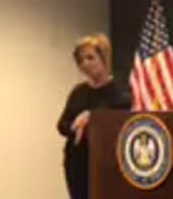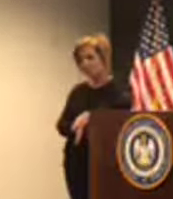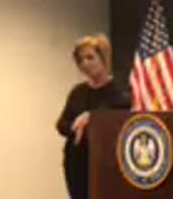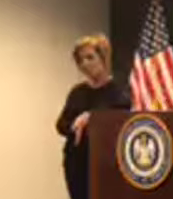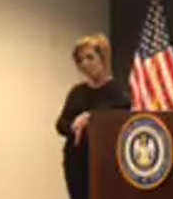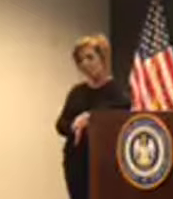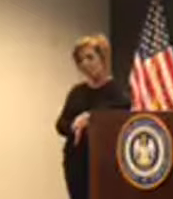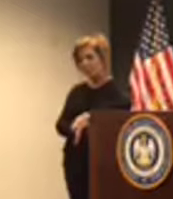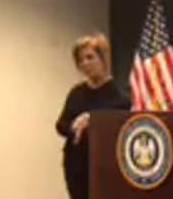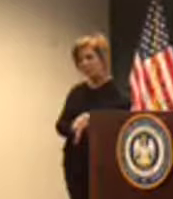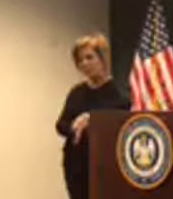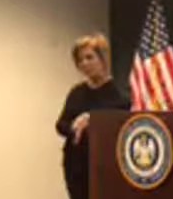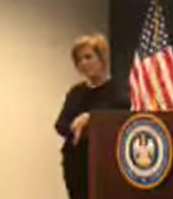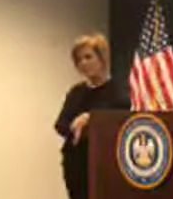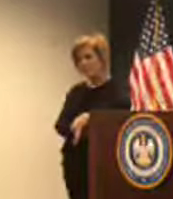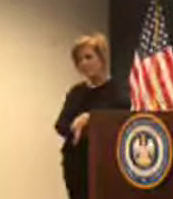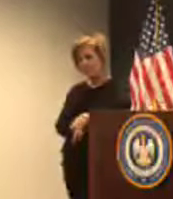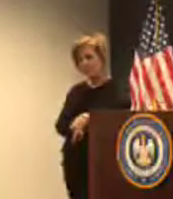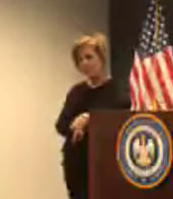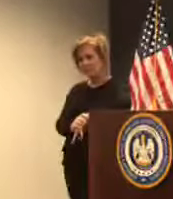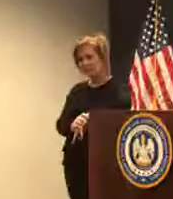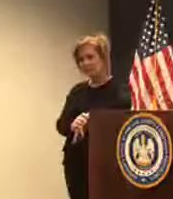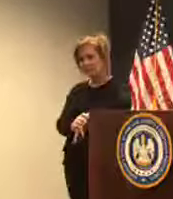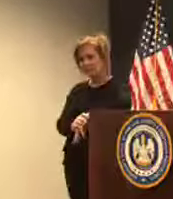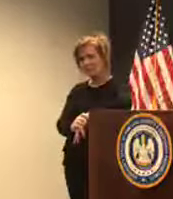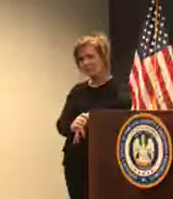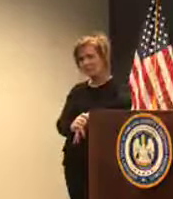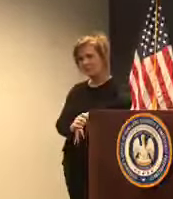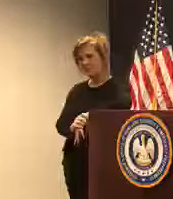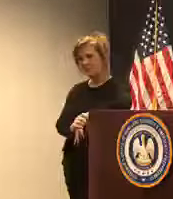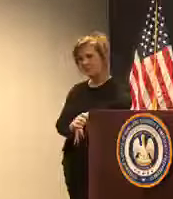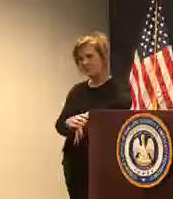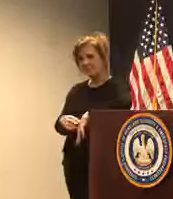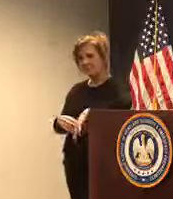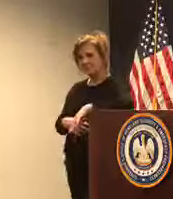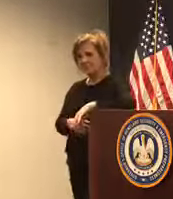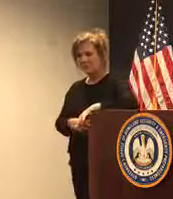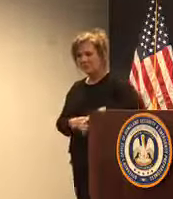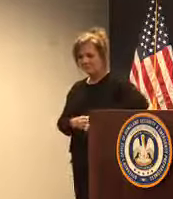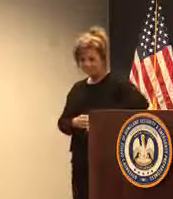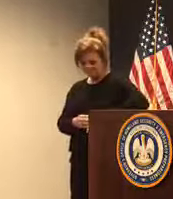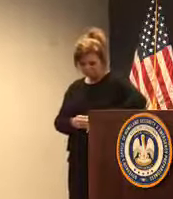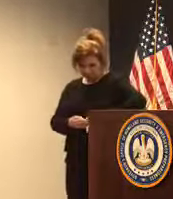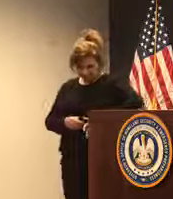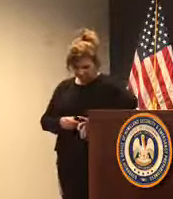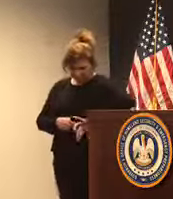It's shallow. It's the White House. Where do we see that? We need something bigger.